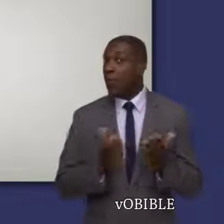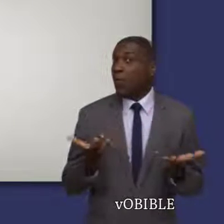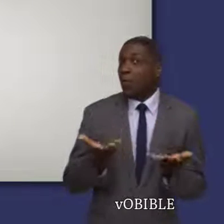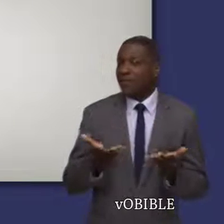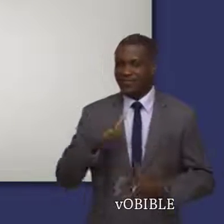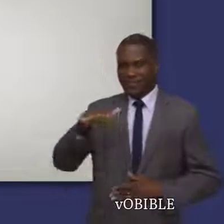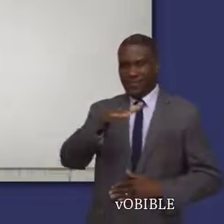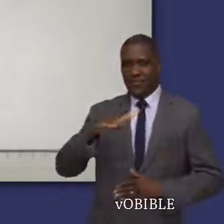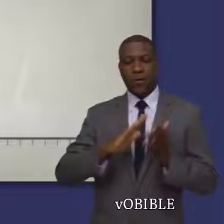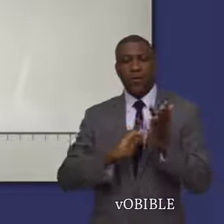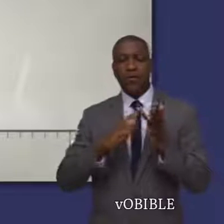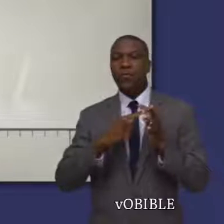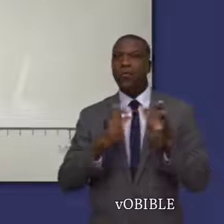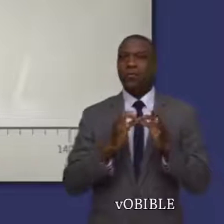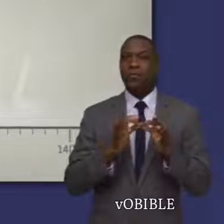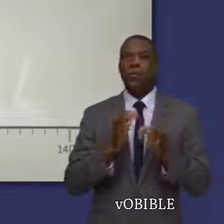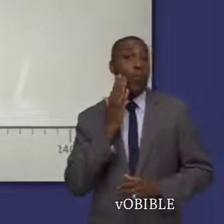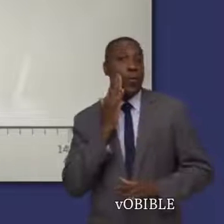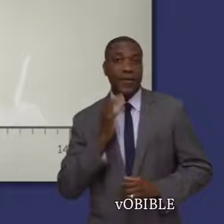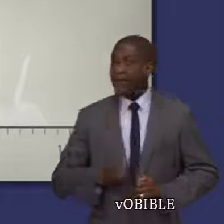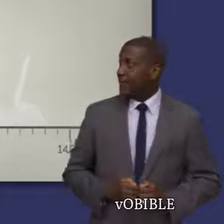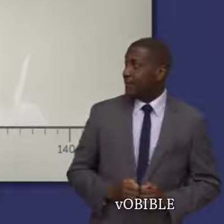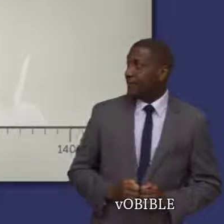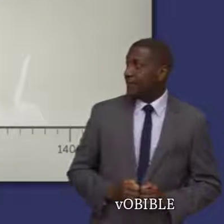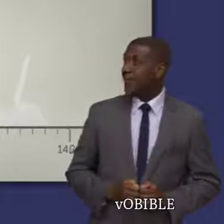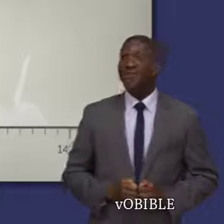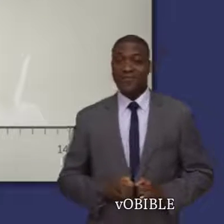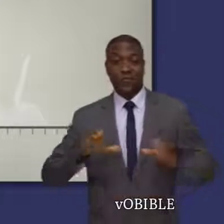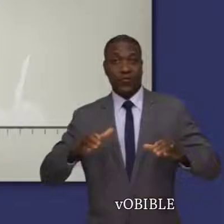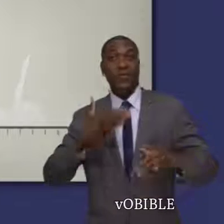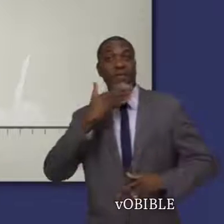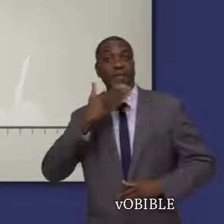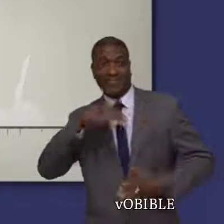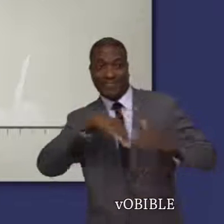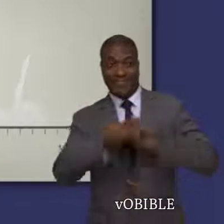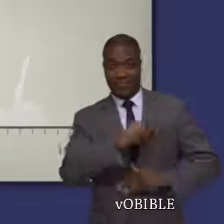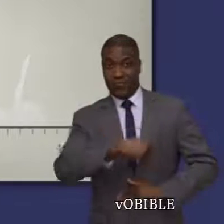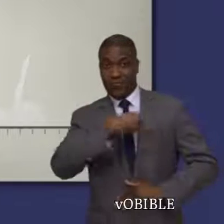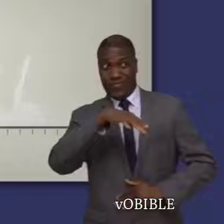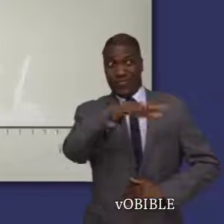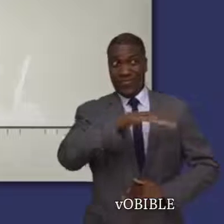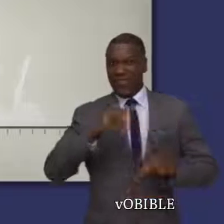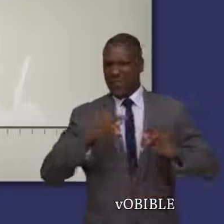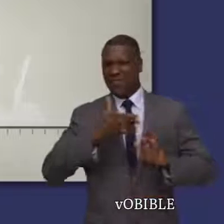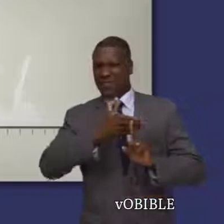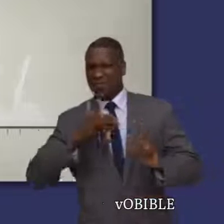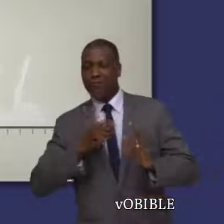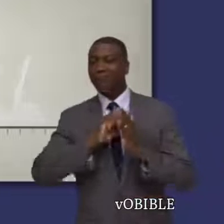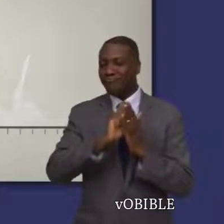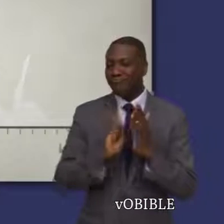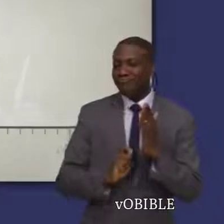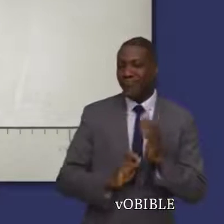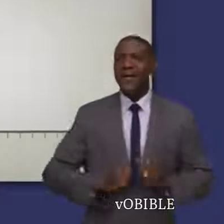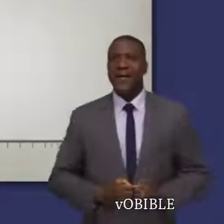Deuteronomy was written by Moses on the plains of Moab in 1473 BCE, just before the Israelites entered